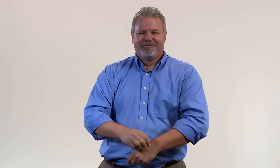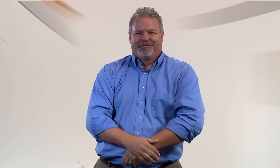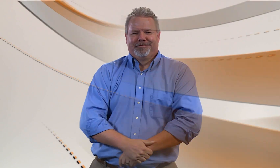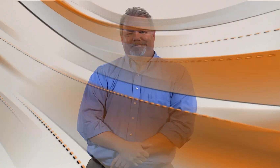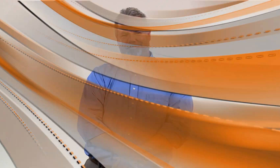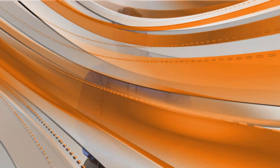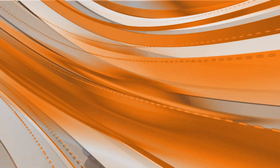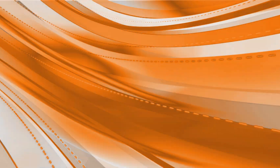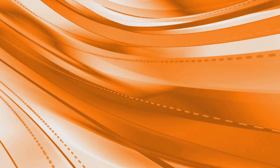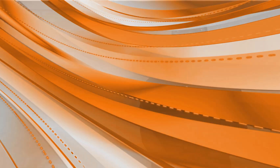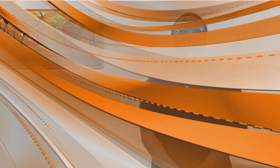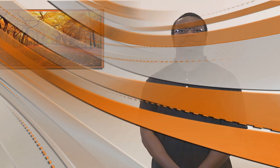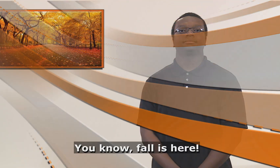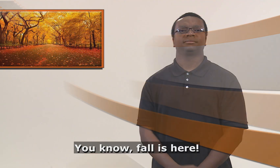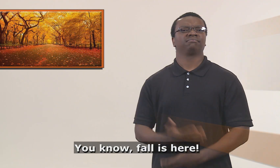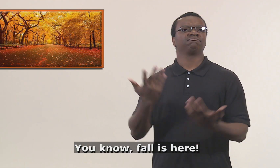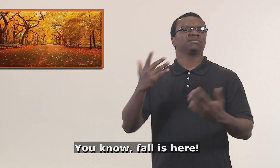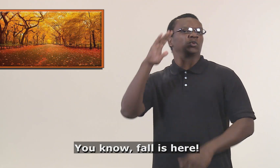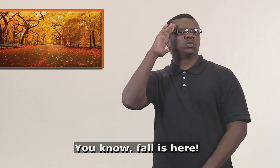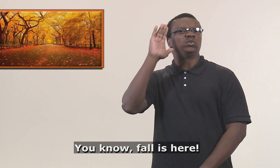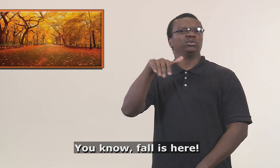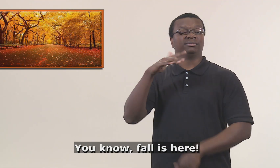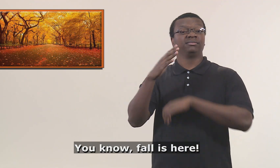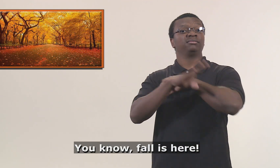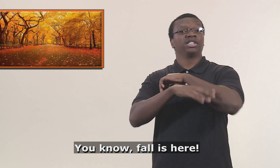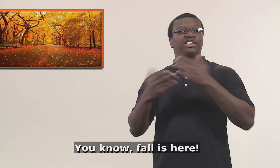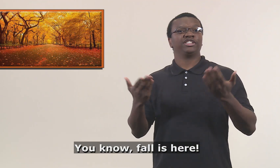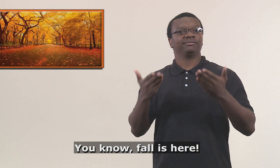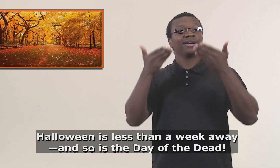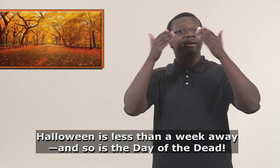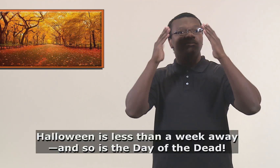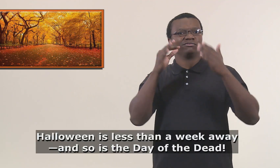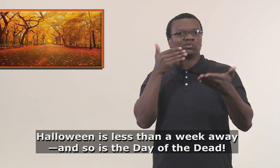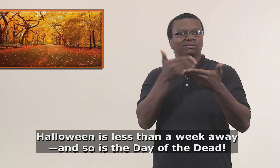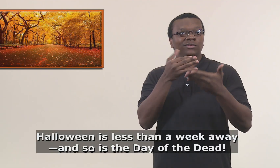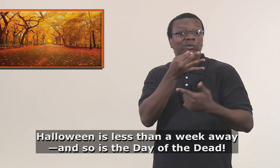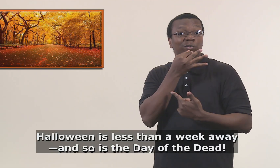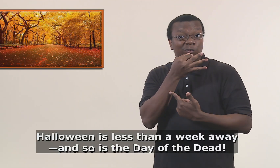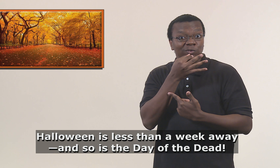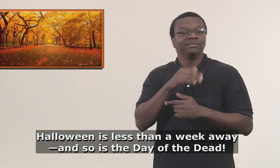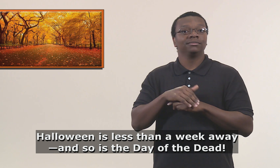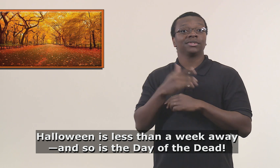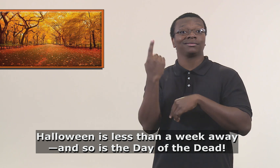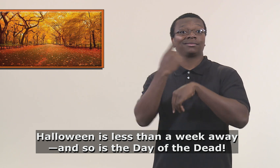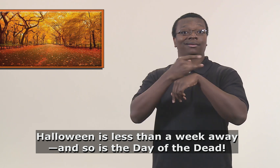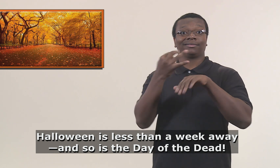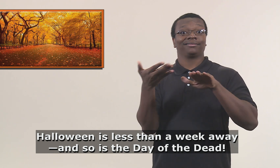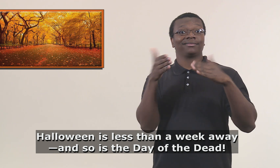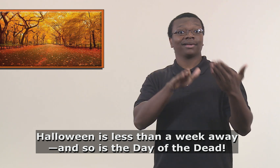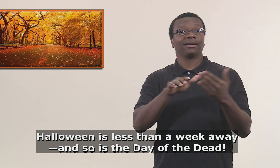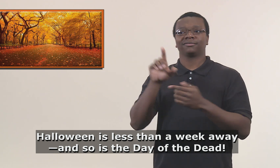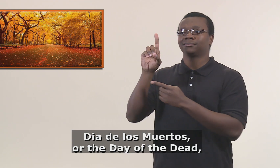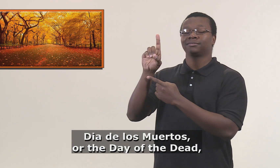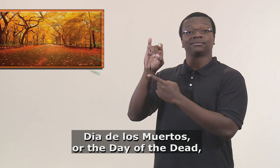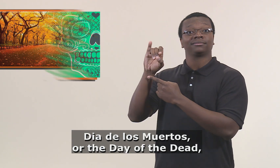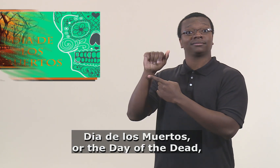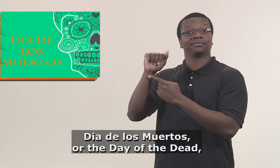us. You know fall is here. Halloween is less than a week away, and so is the Day of the Dead. Dia de